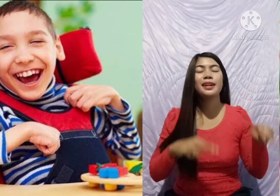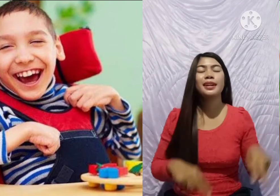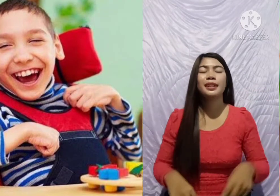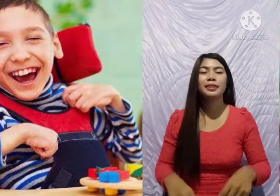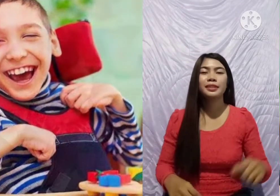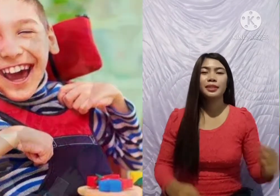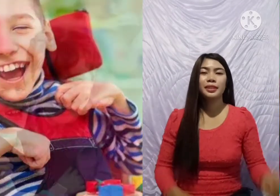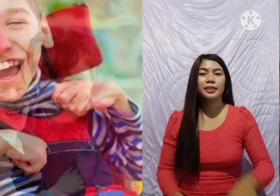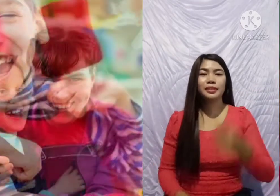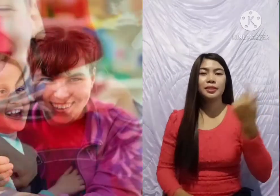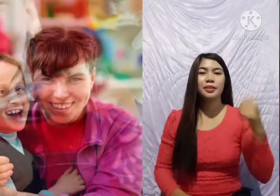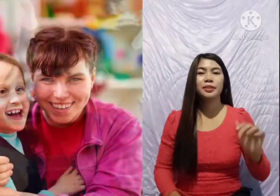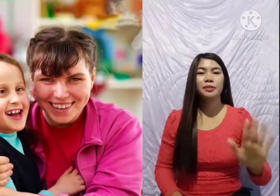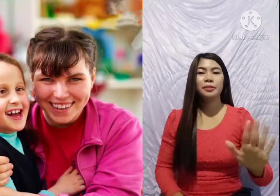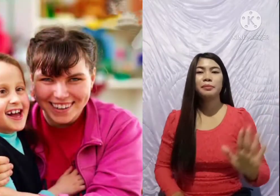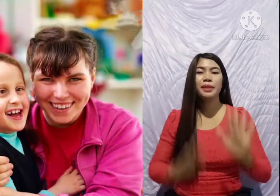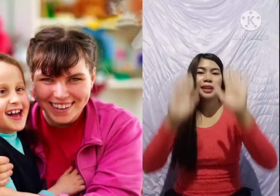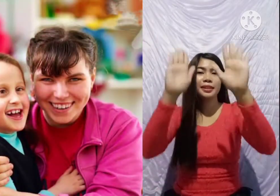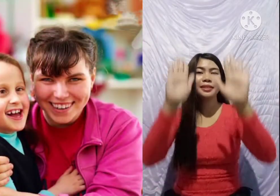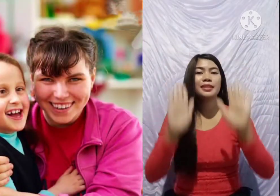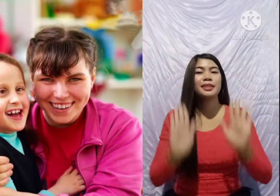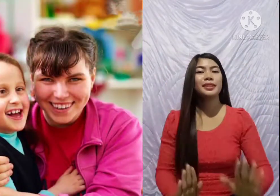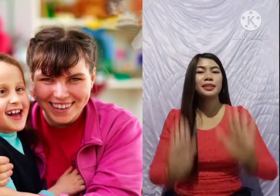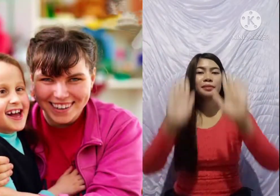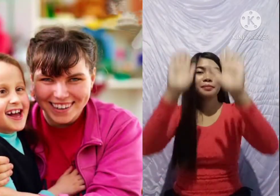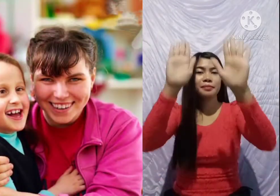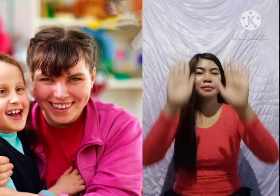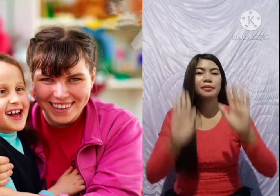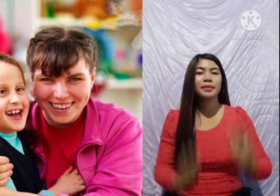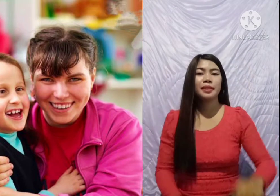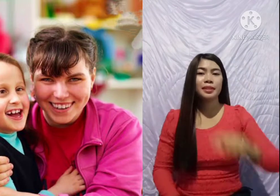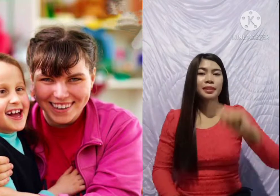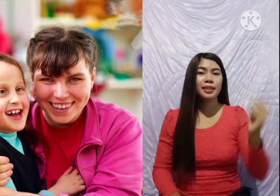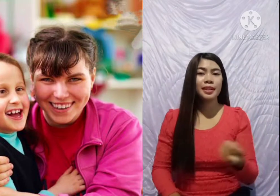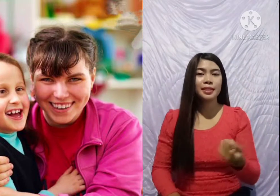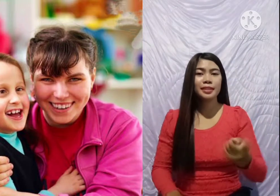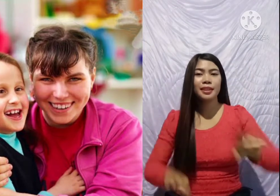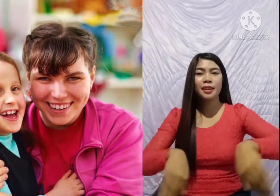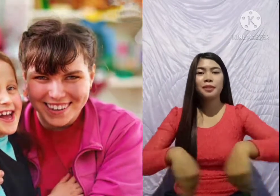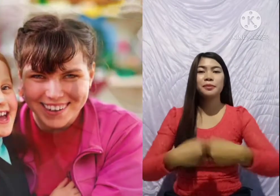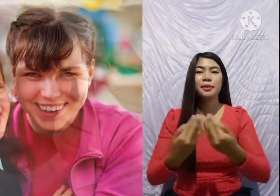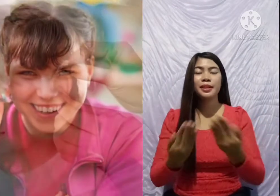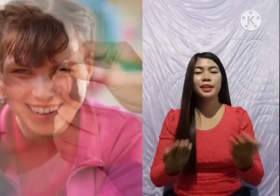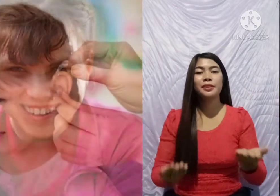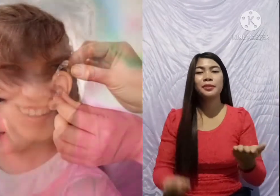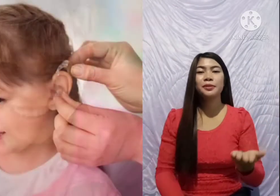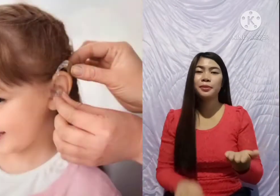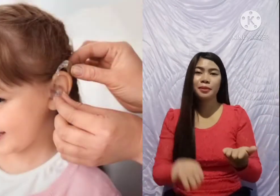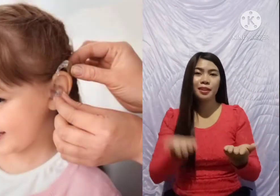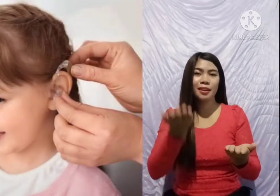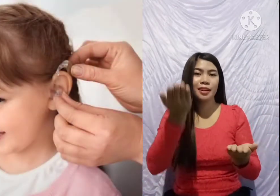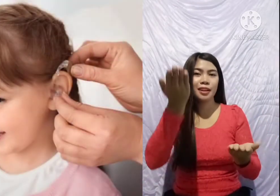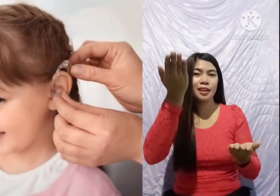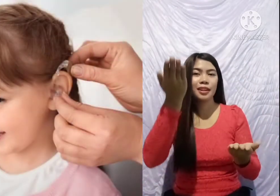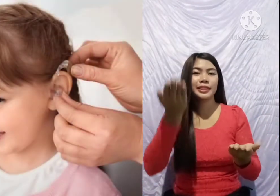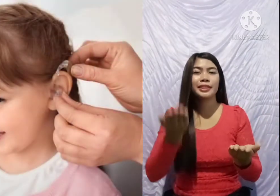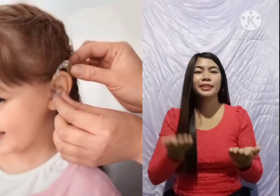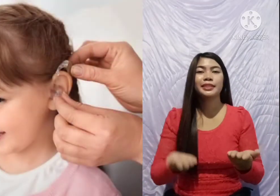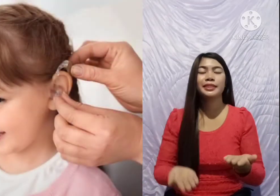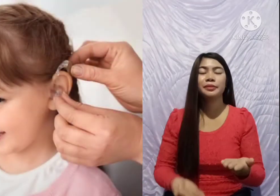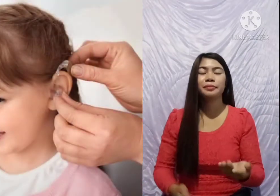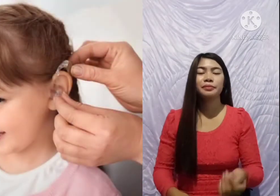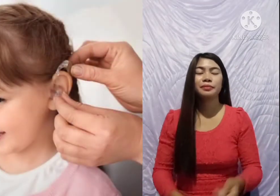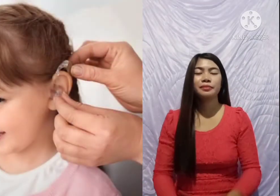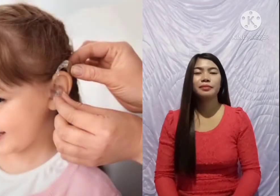a while. Cause girl, you're amazing, Just the way you are.